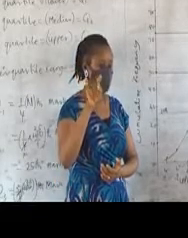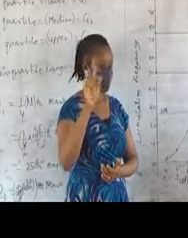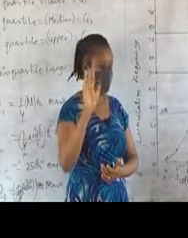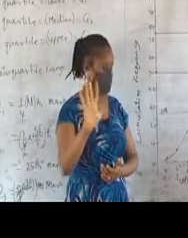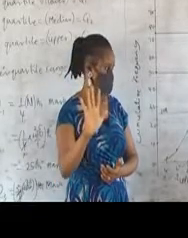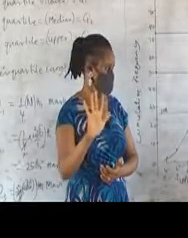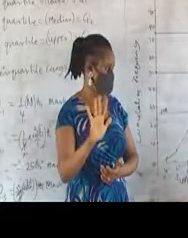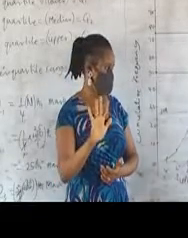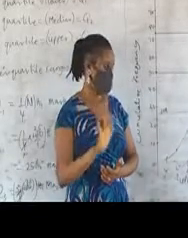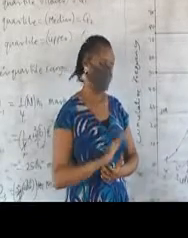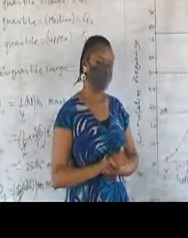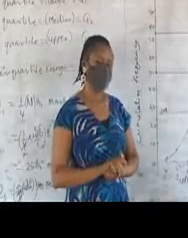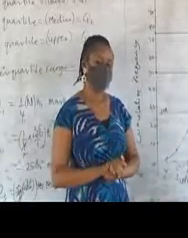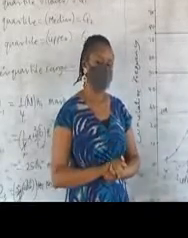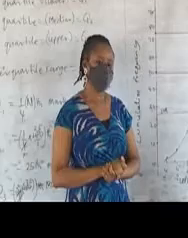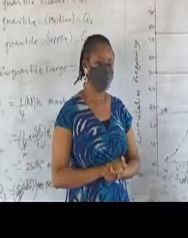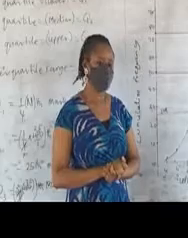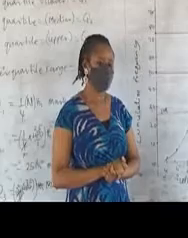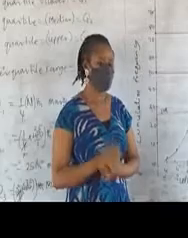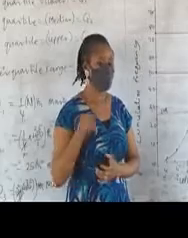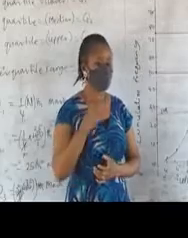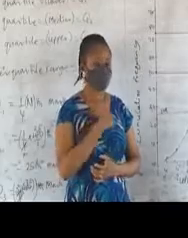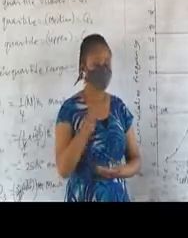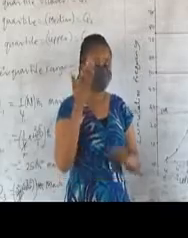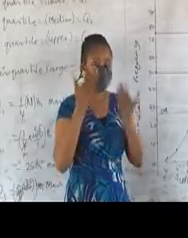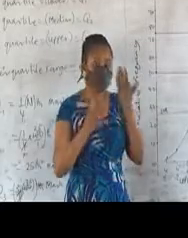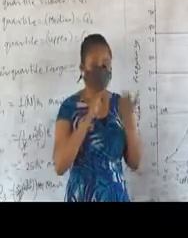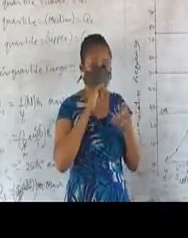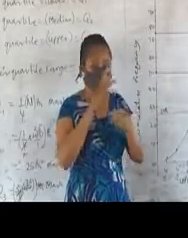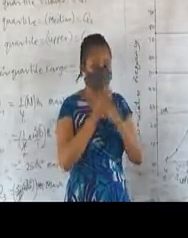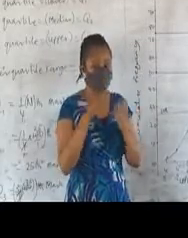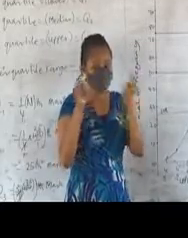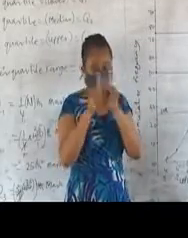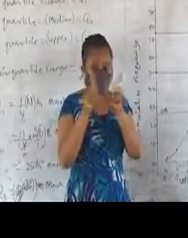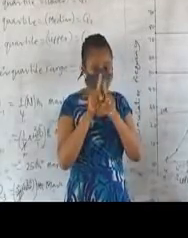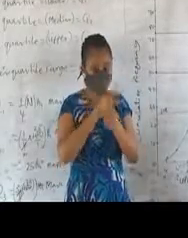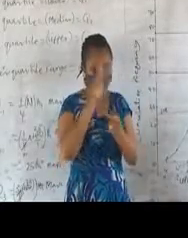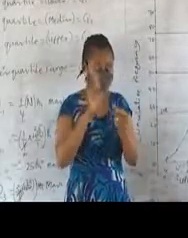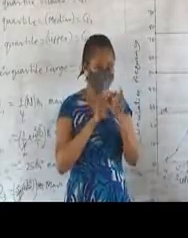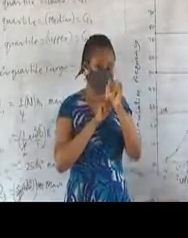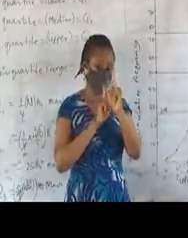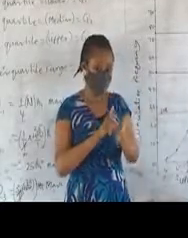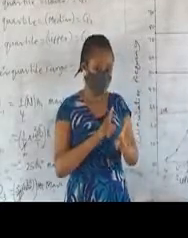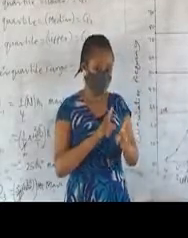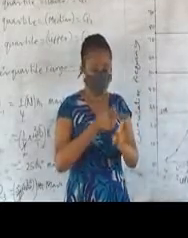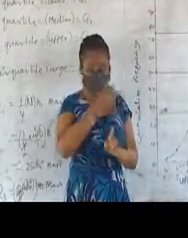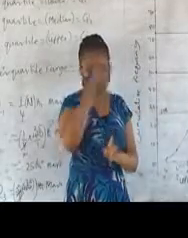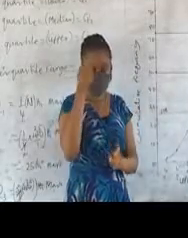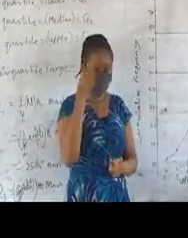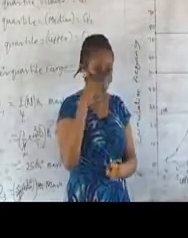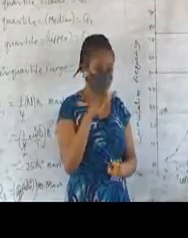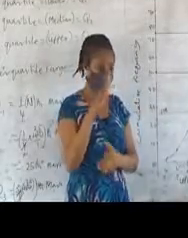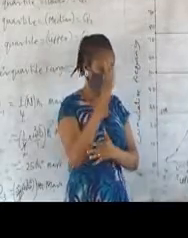59.5 approximately. We may not get the same answer due to experimental